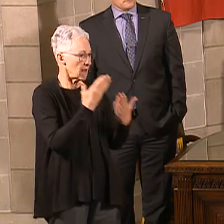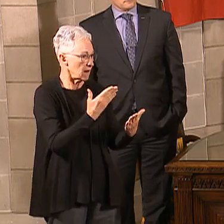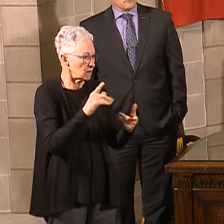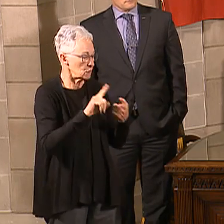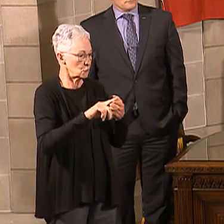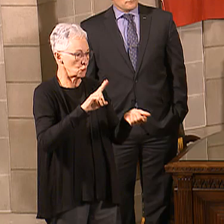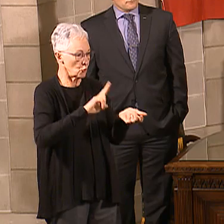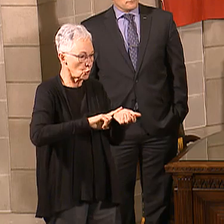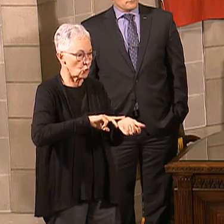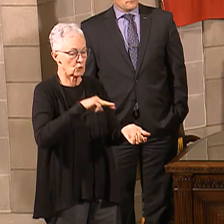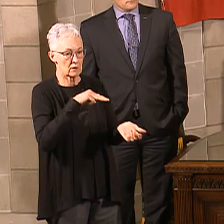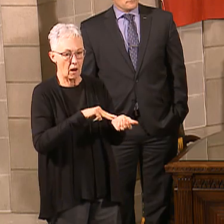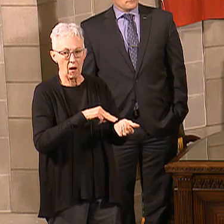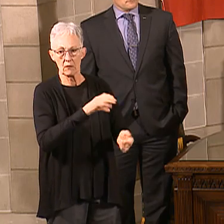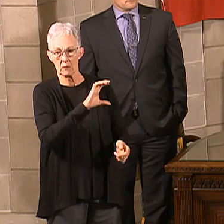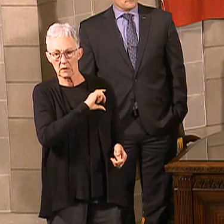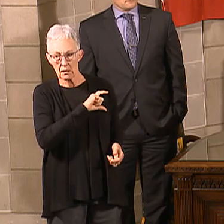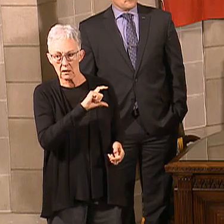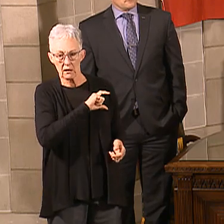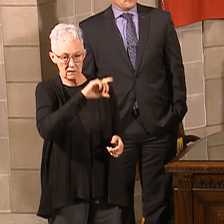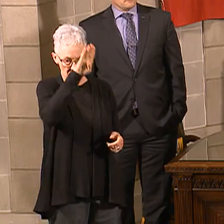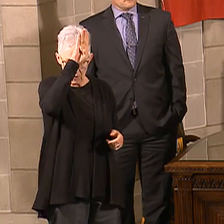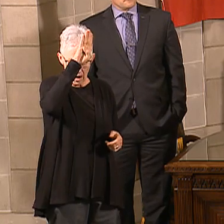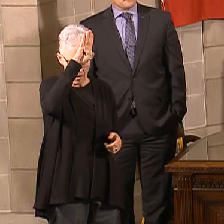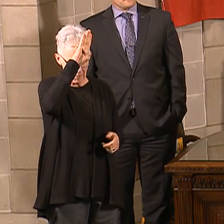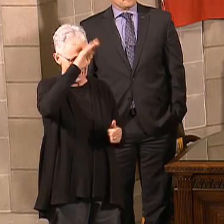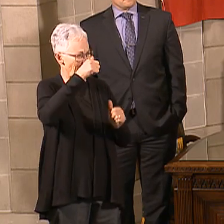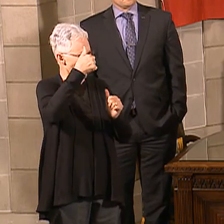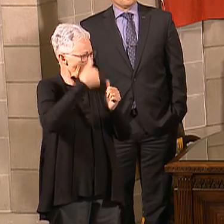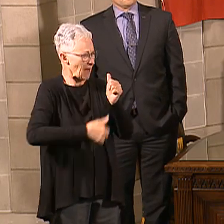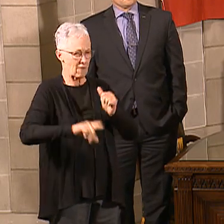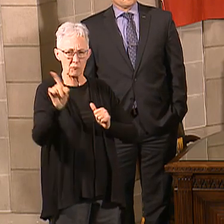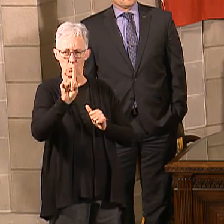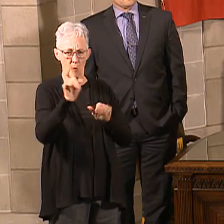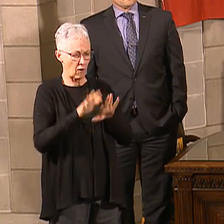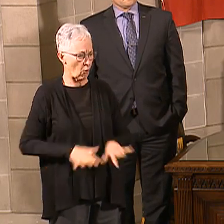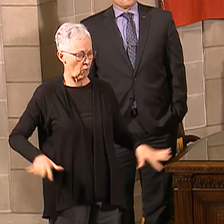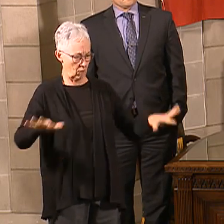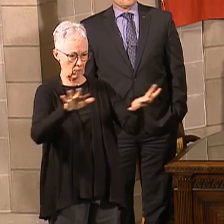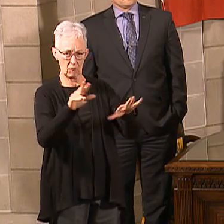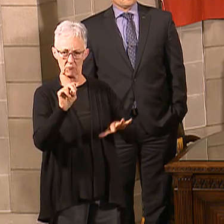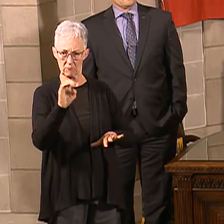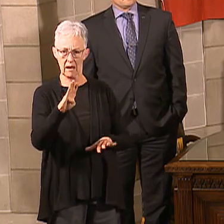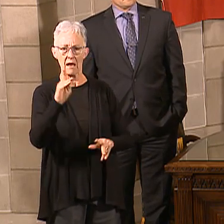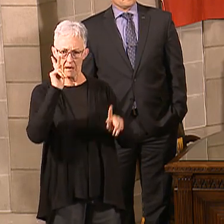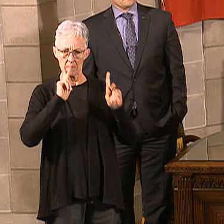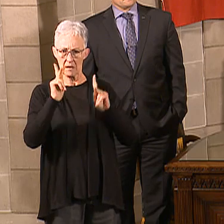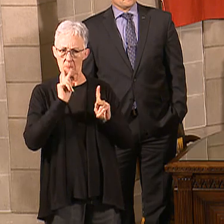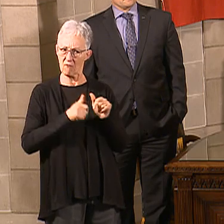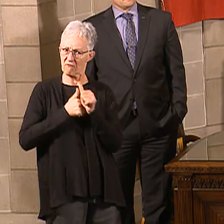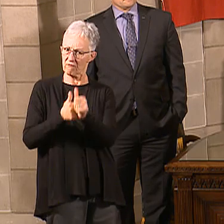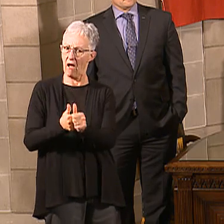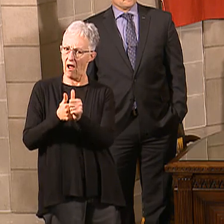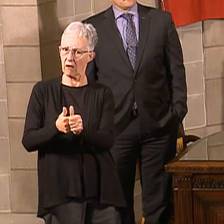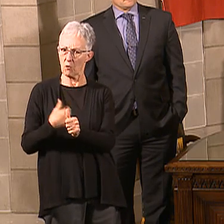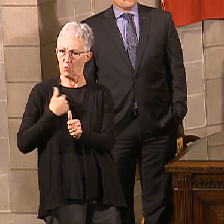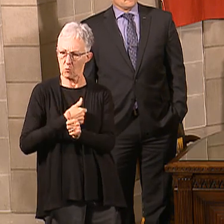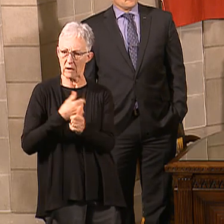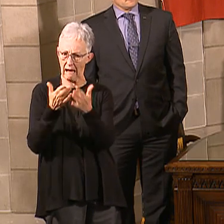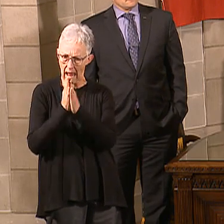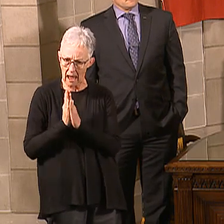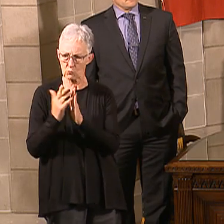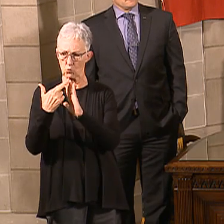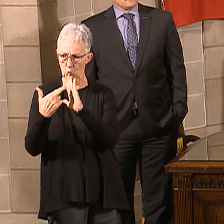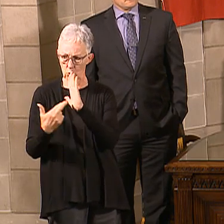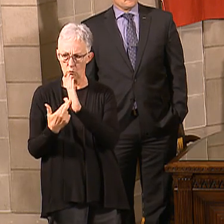responders. Everywhere across the state, we have been seeing people doing the right thing. I had asked last week that Nebraskans use common sense